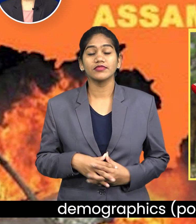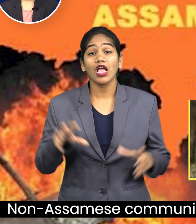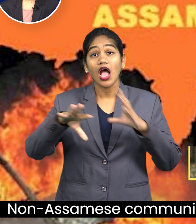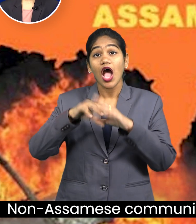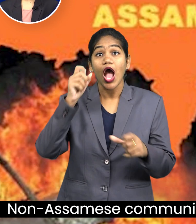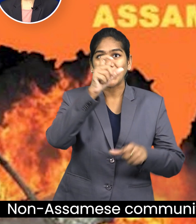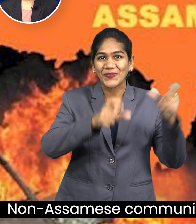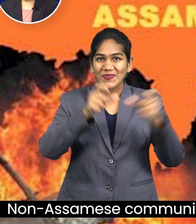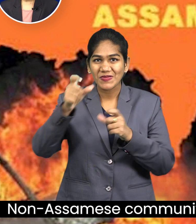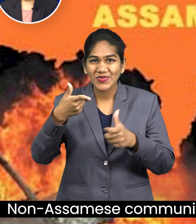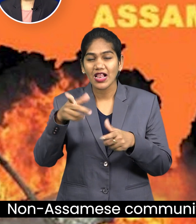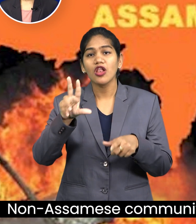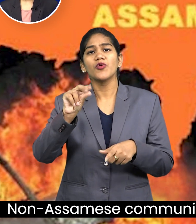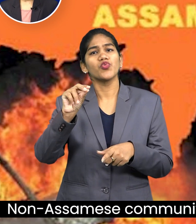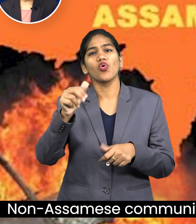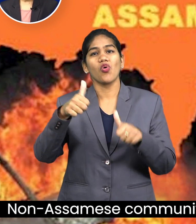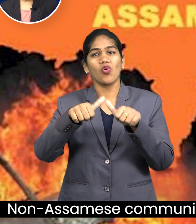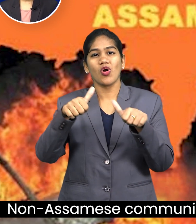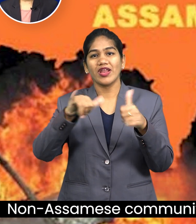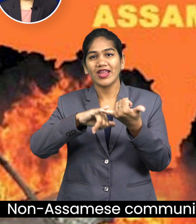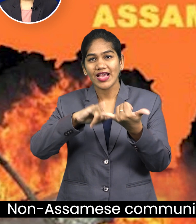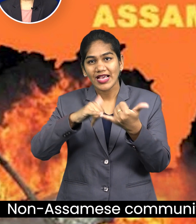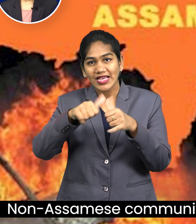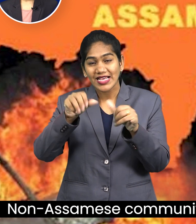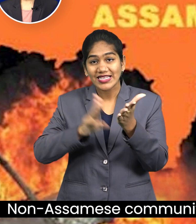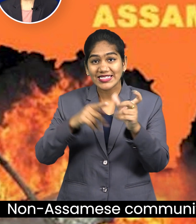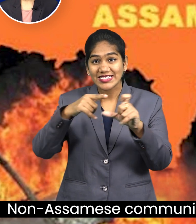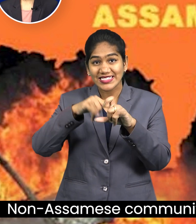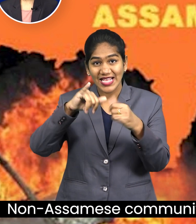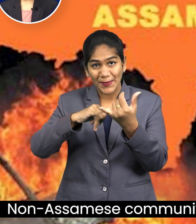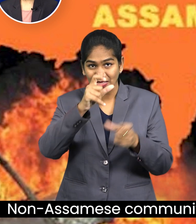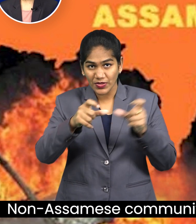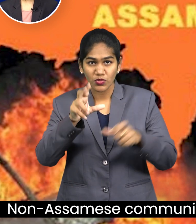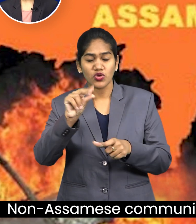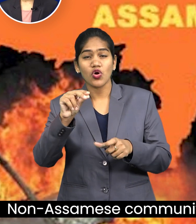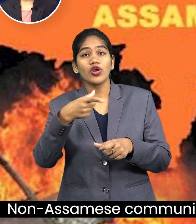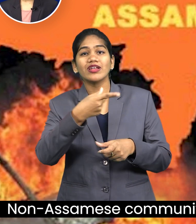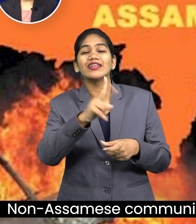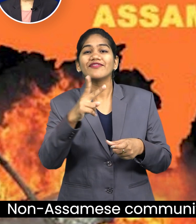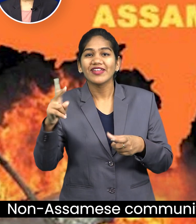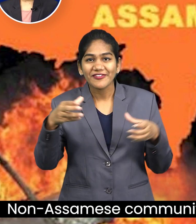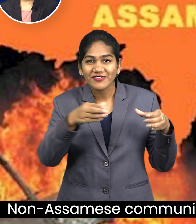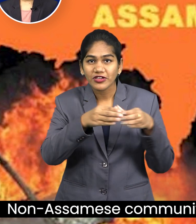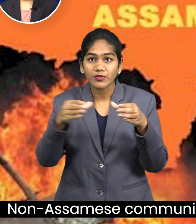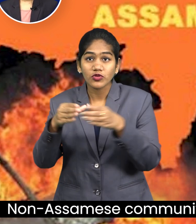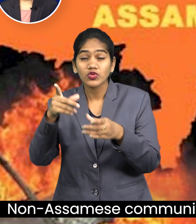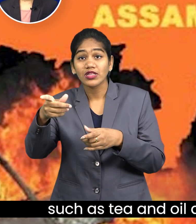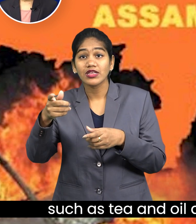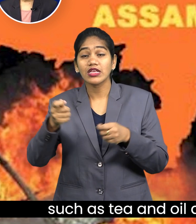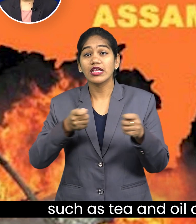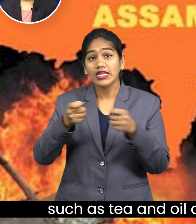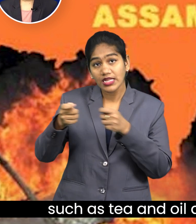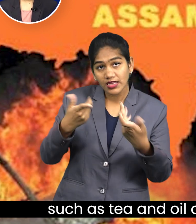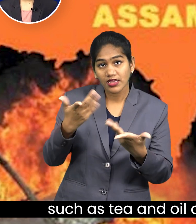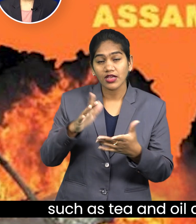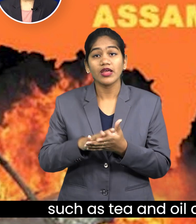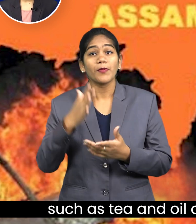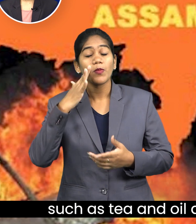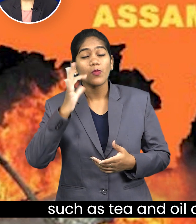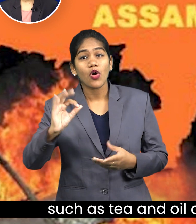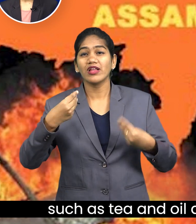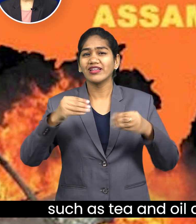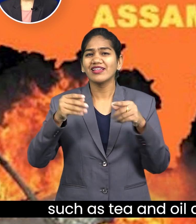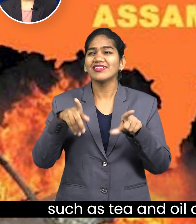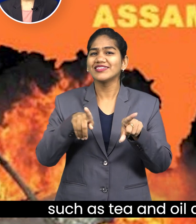Non Assamese communities held control of significant traits such as tea